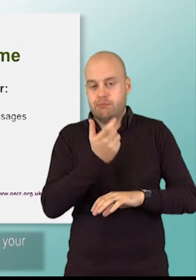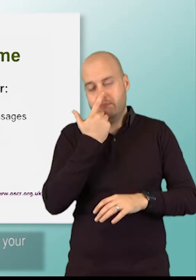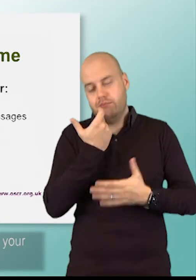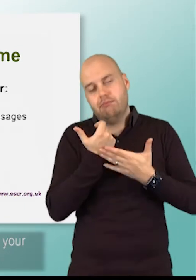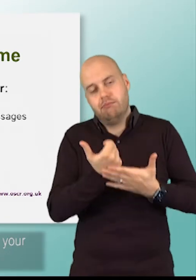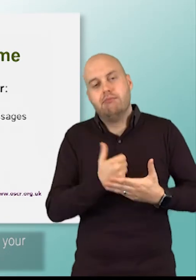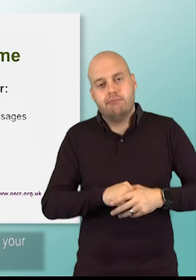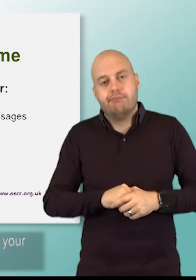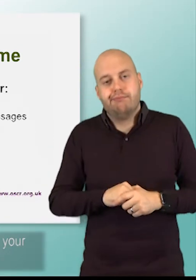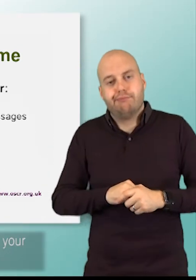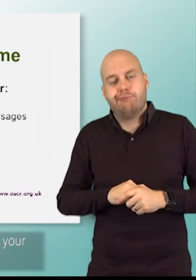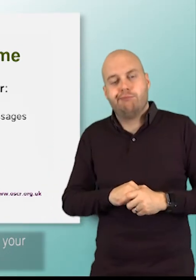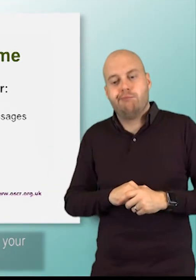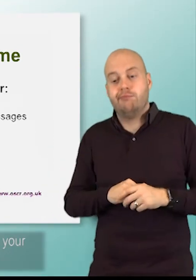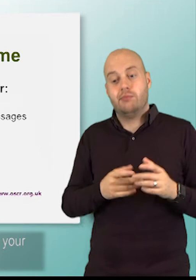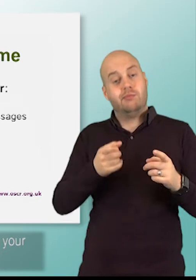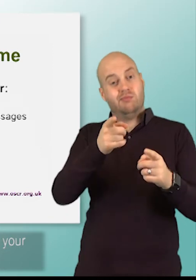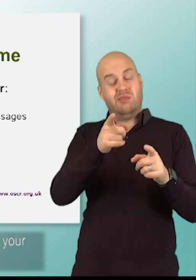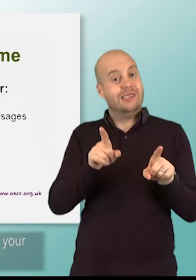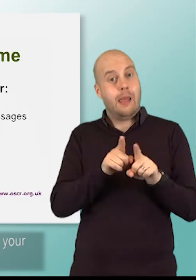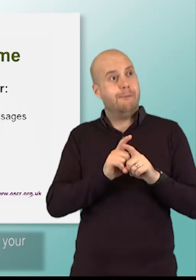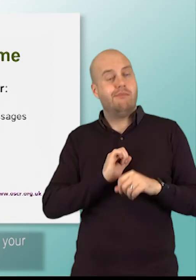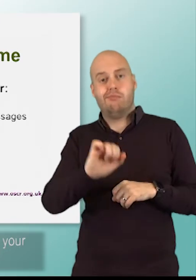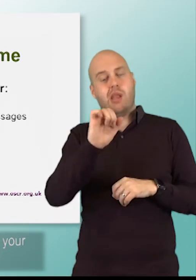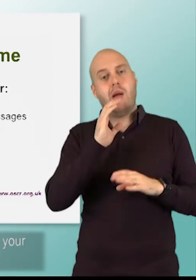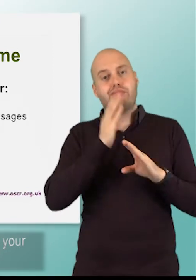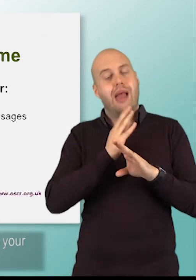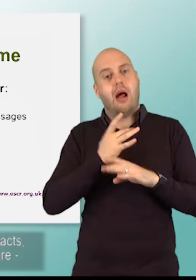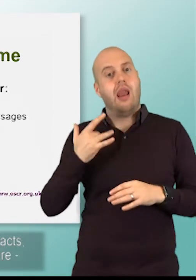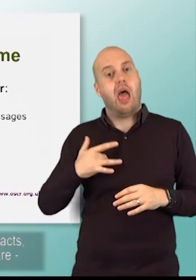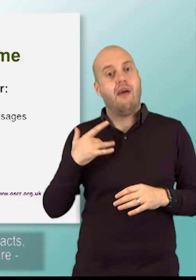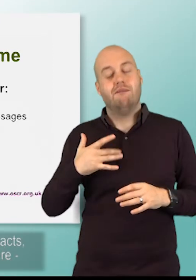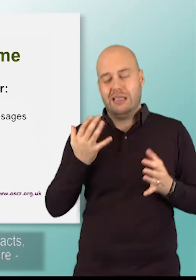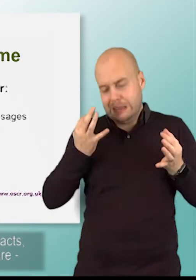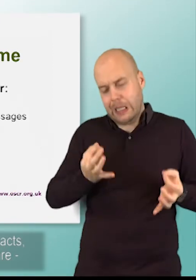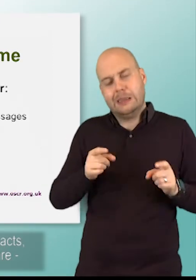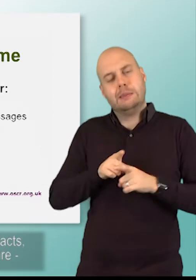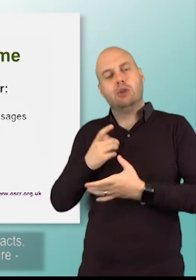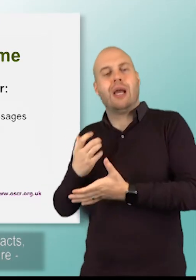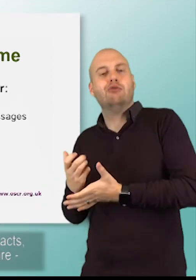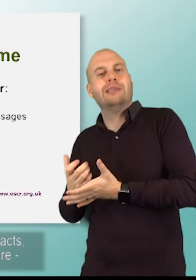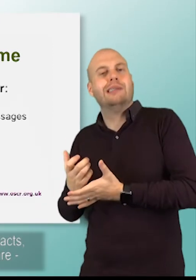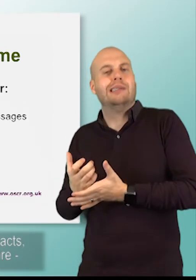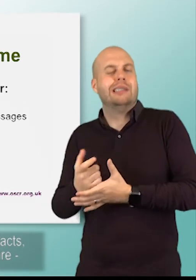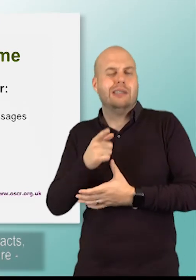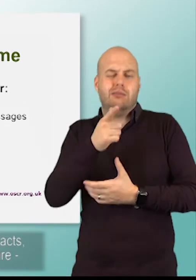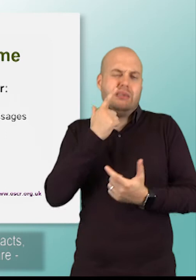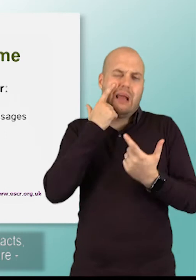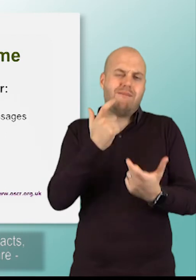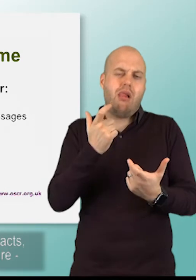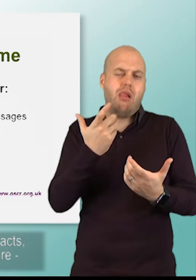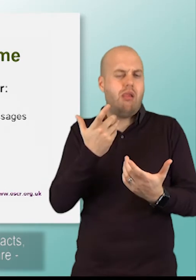So you know about this in your private life. It's the same within your charities. Be very careful about